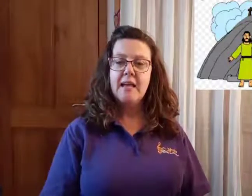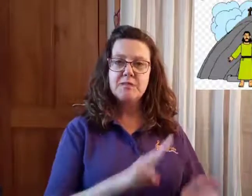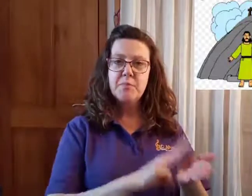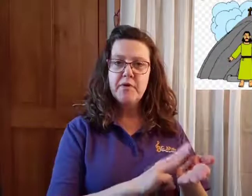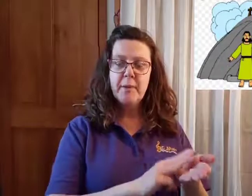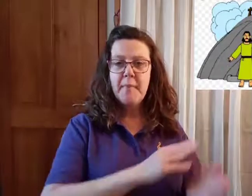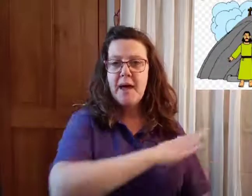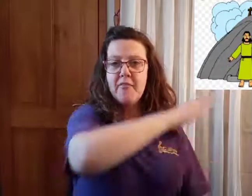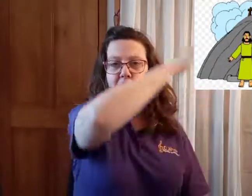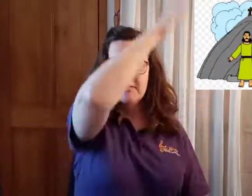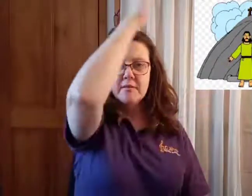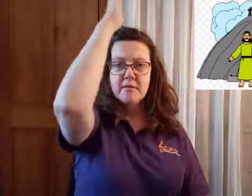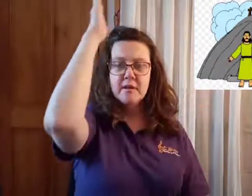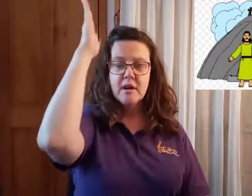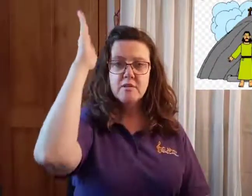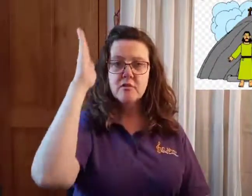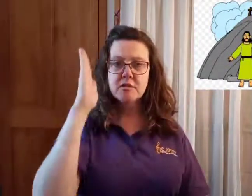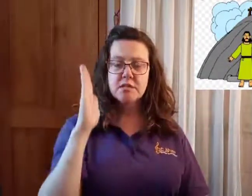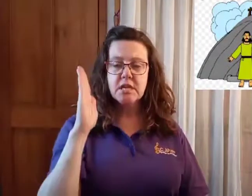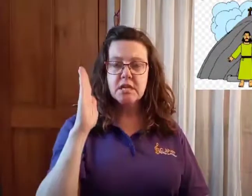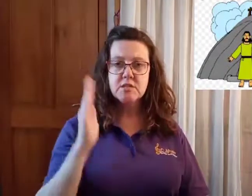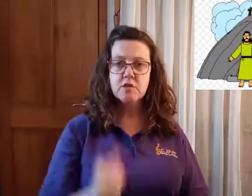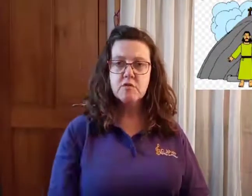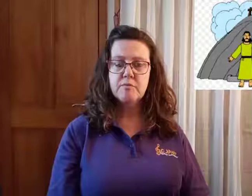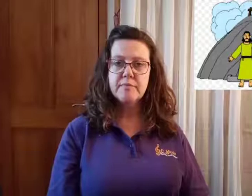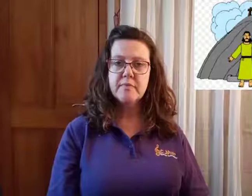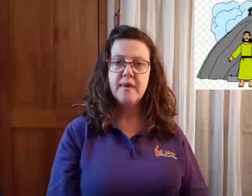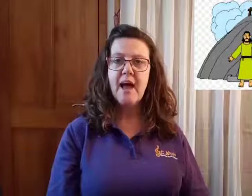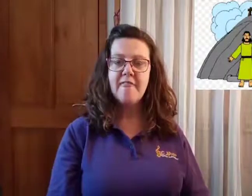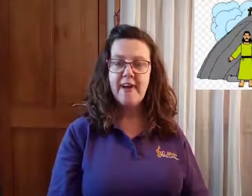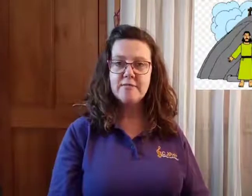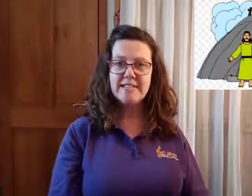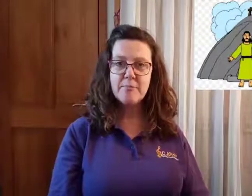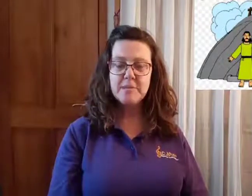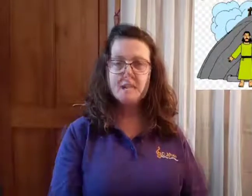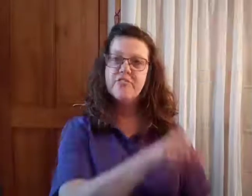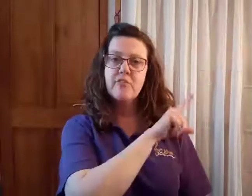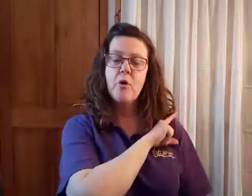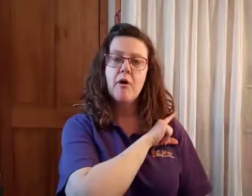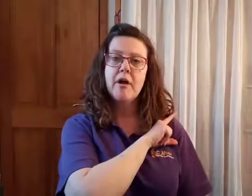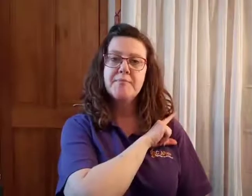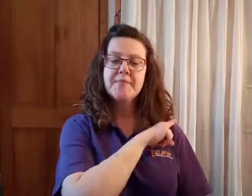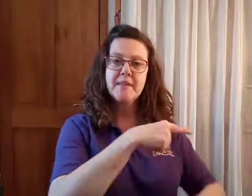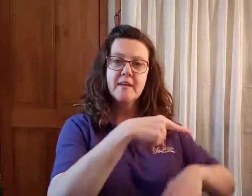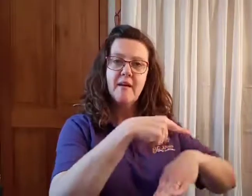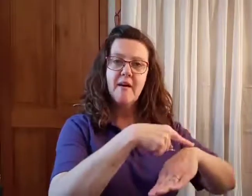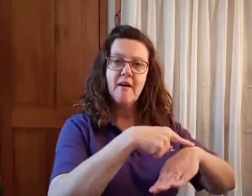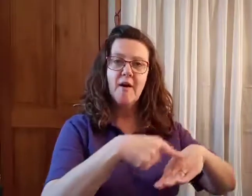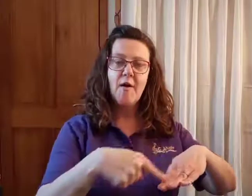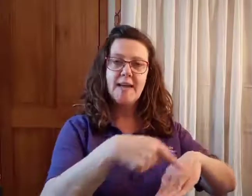His mother Mary had gone to see his tomb and found it empty. This is why on